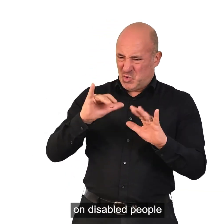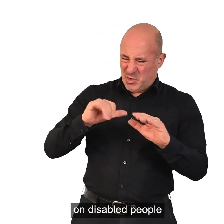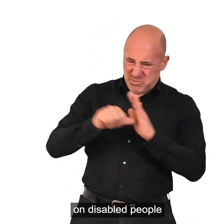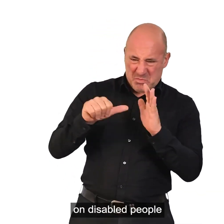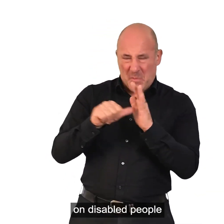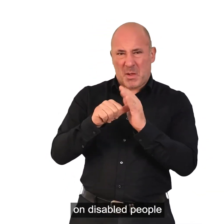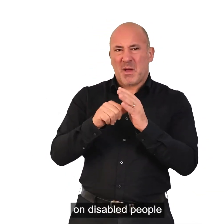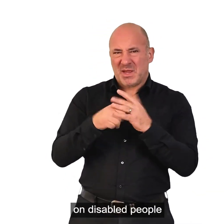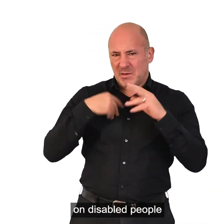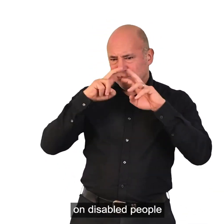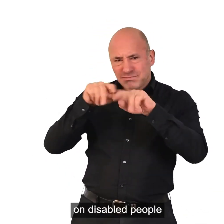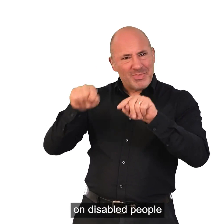on disabled people.